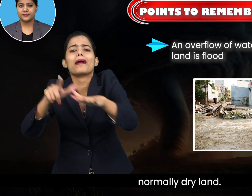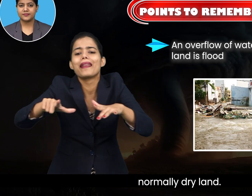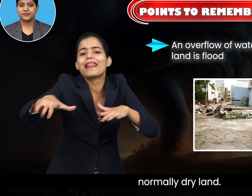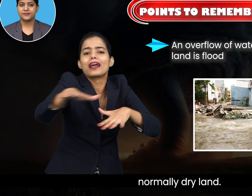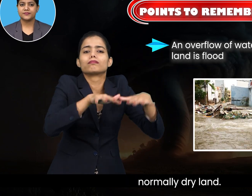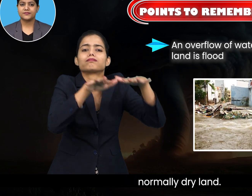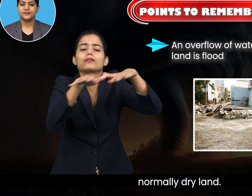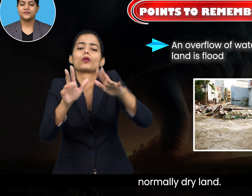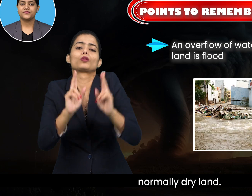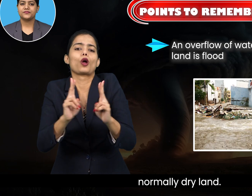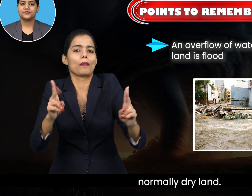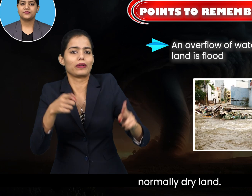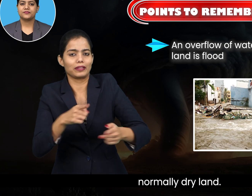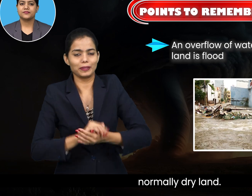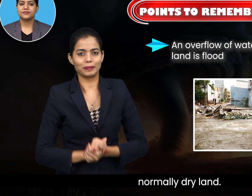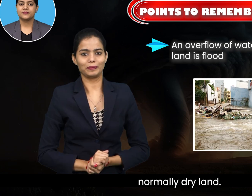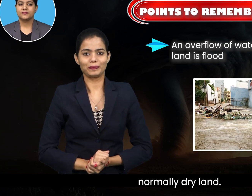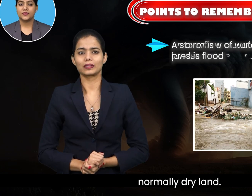land.